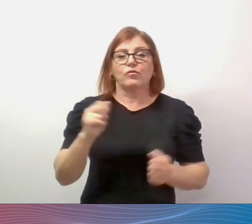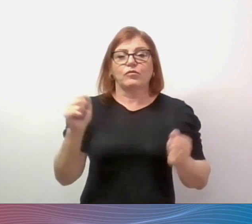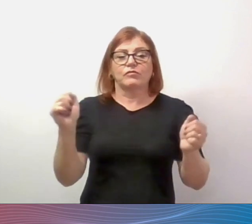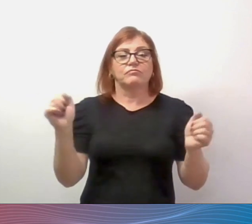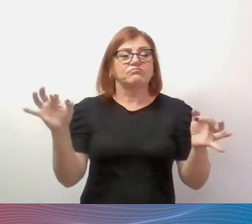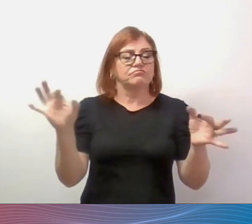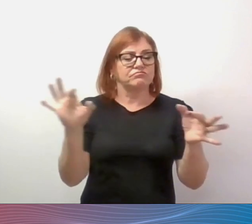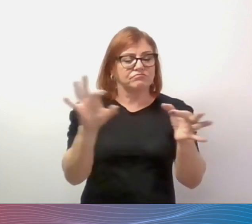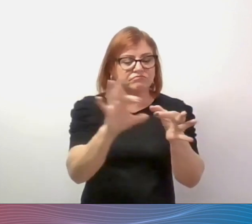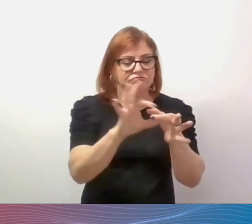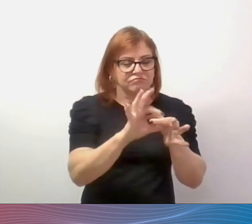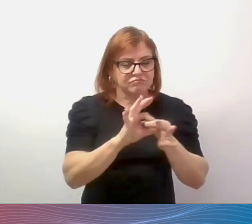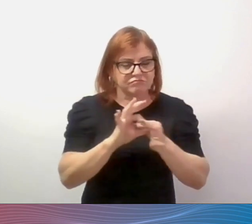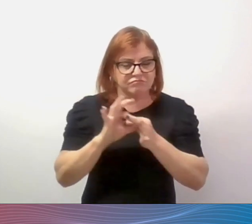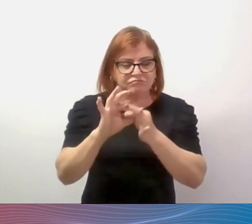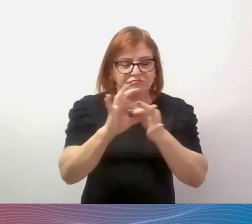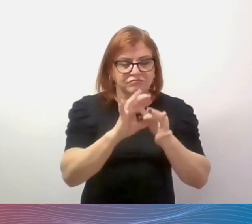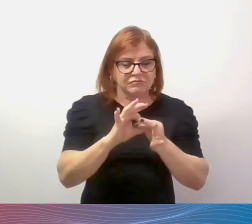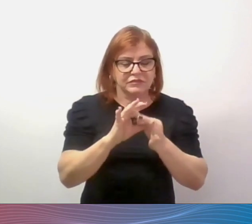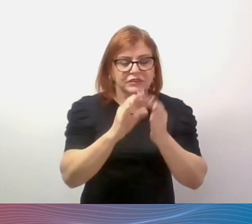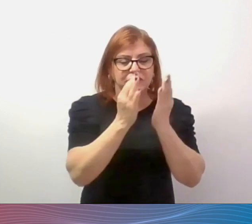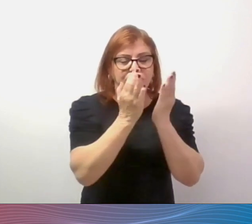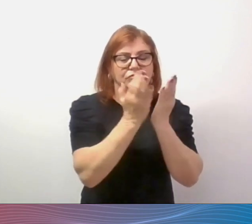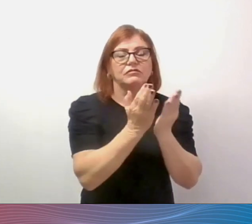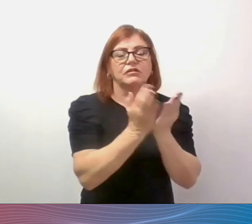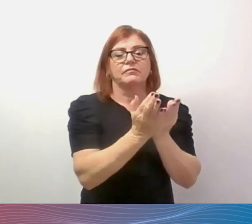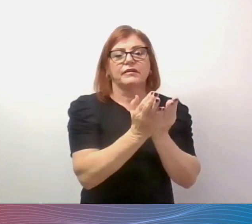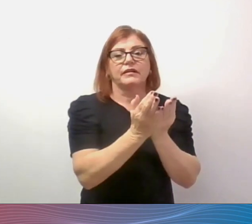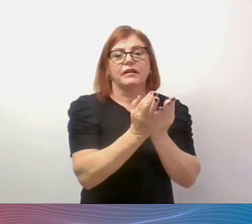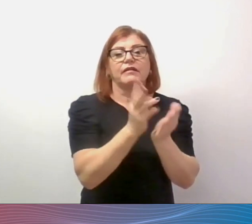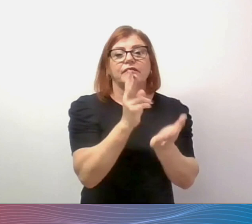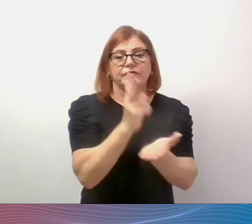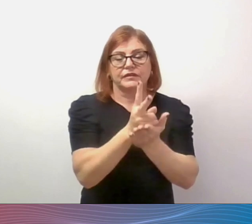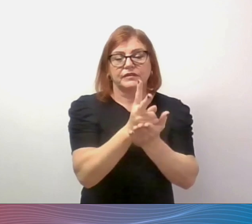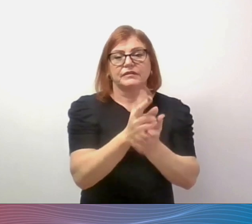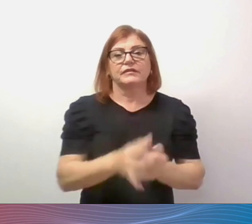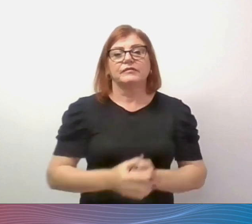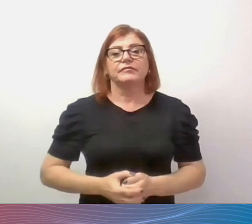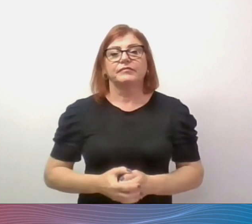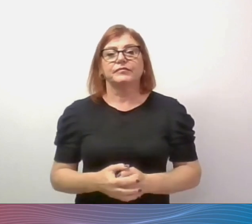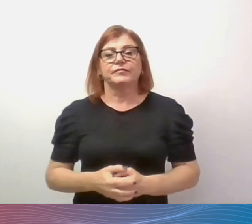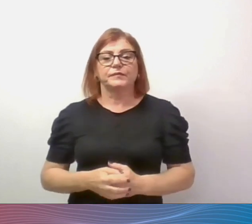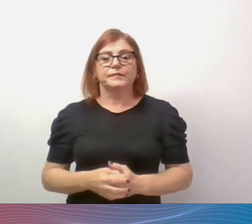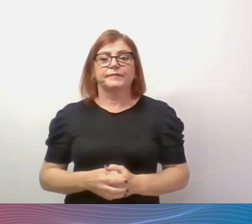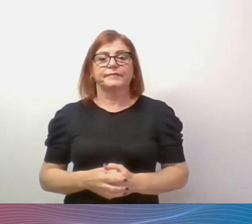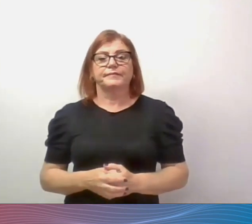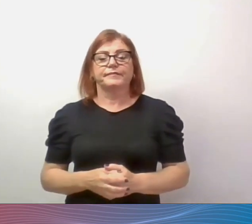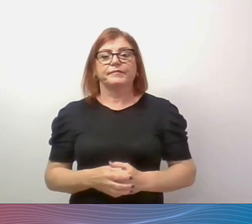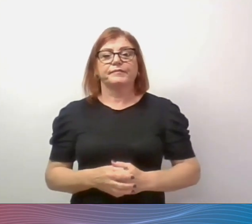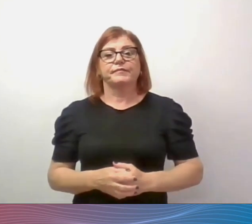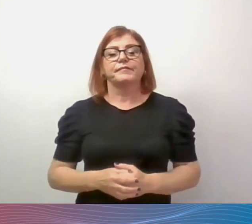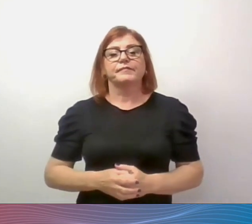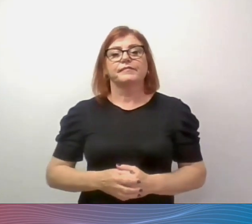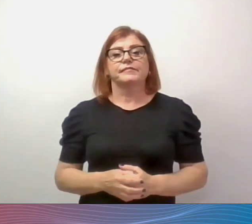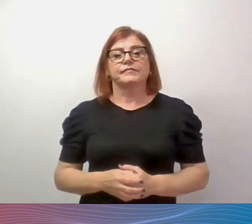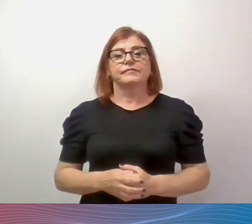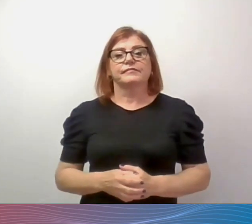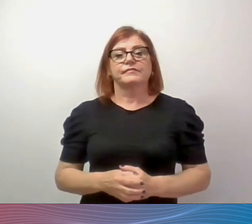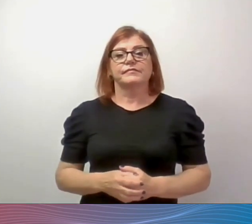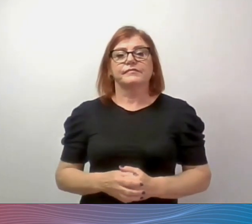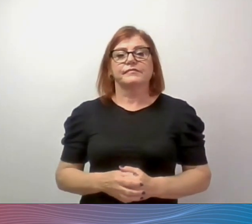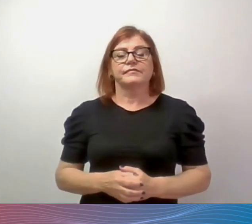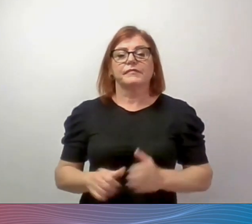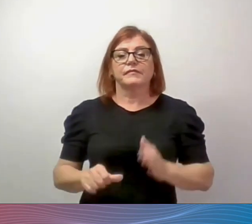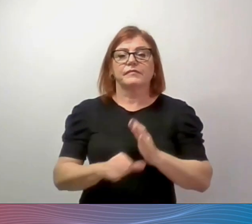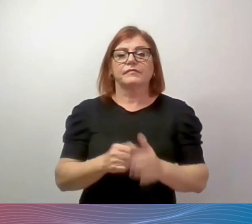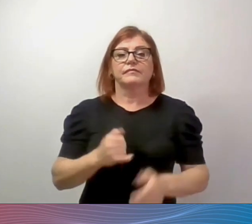reach God's love through the word of God. God's love and the word, they are inseparable. 1 João 2.